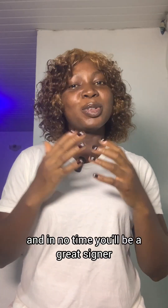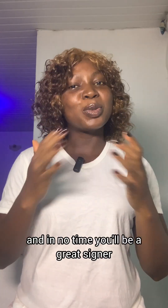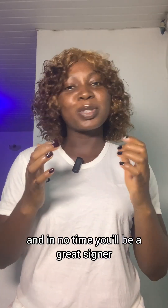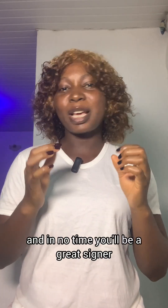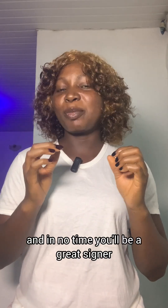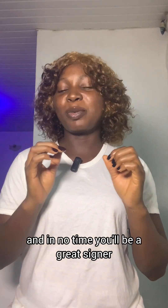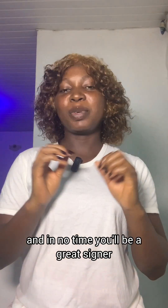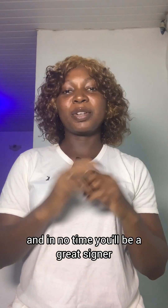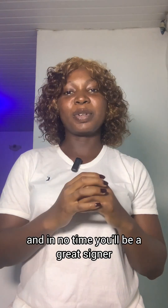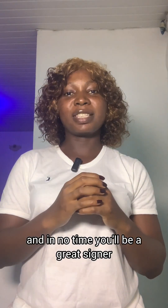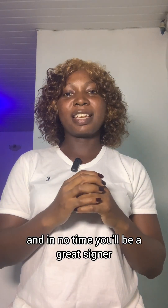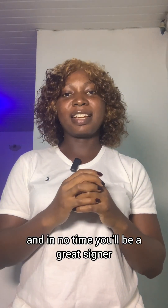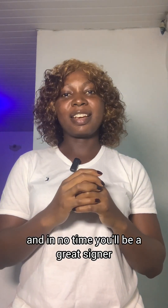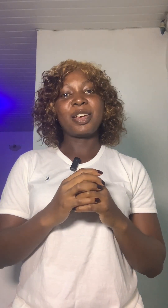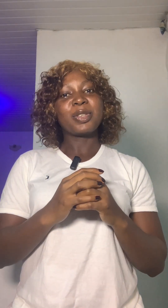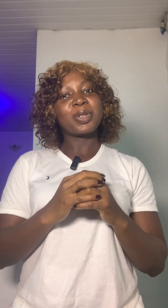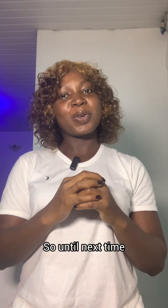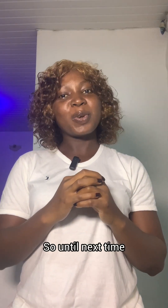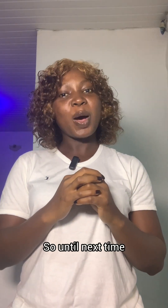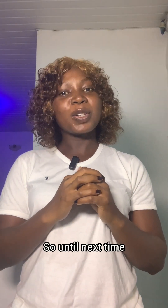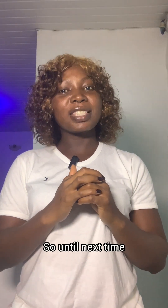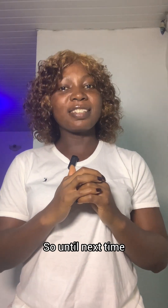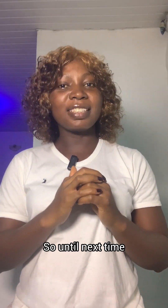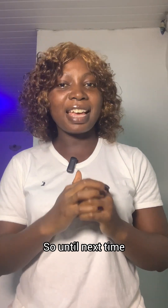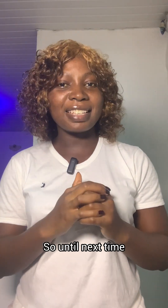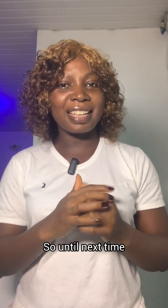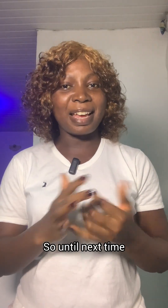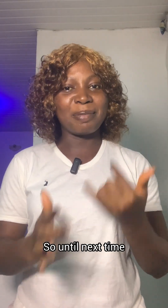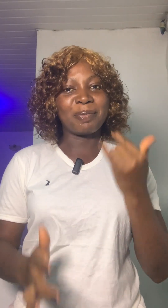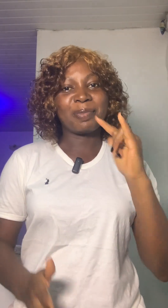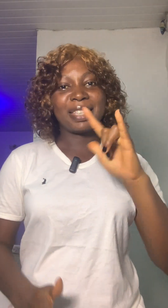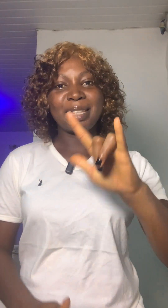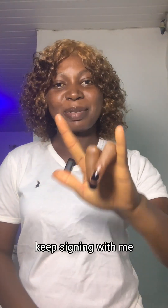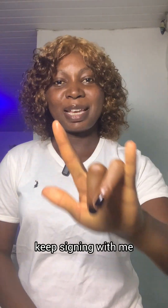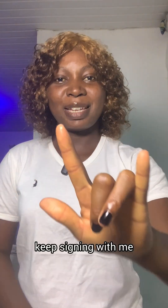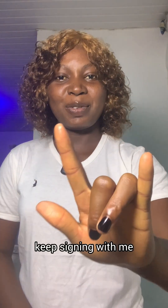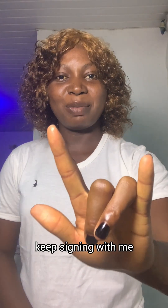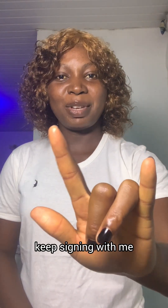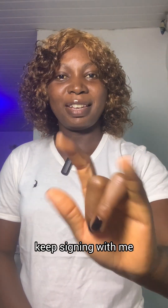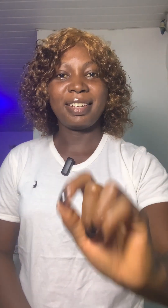in no time you'll be a great signer. So until next time, keep signing with me.